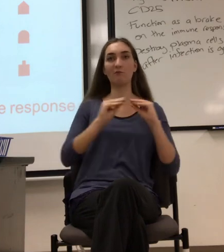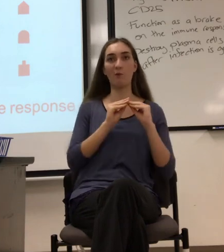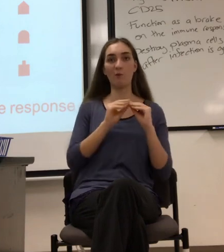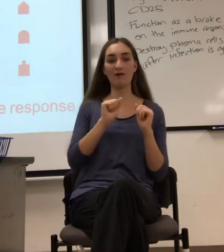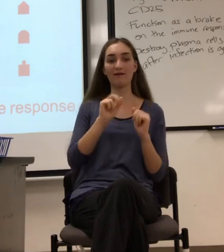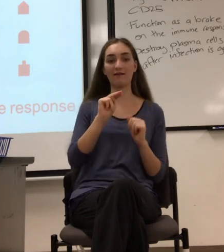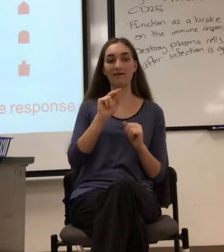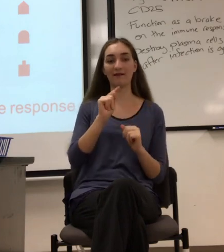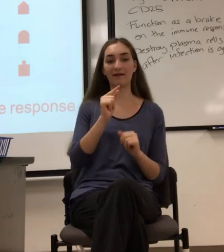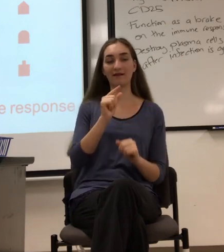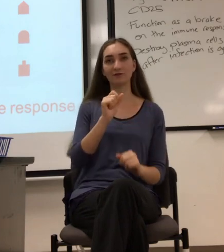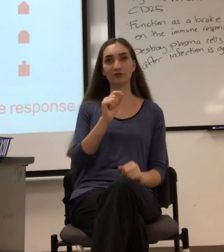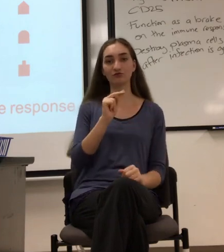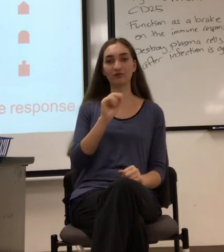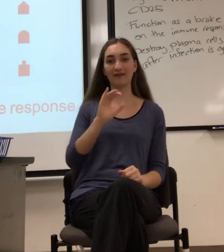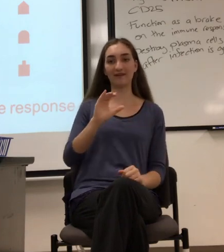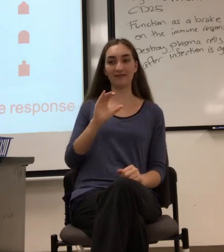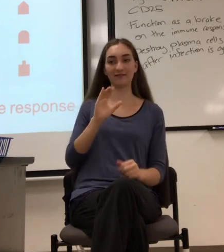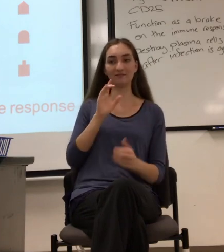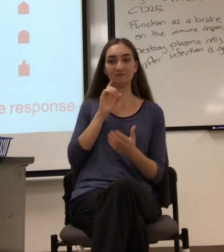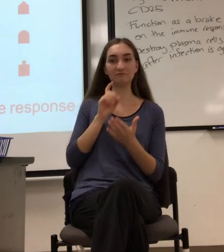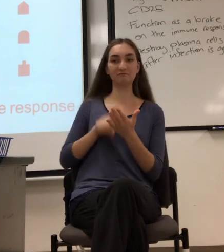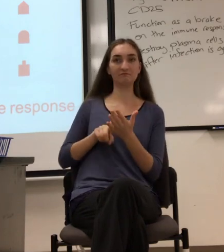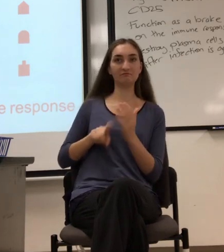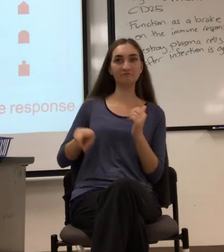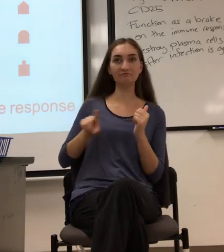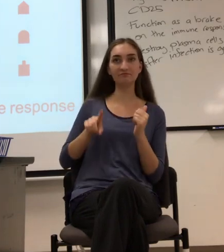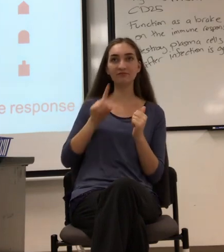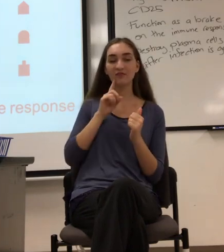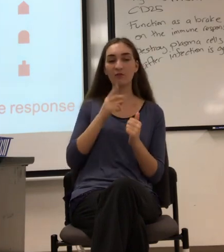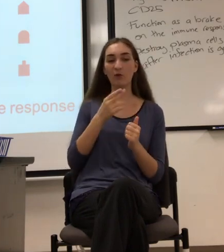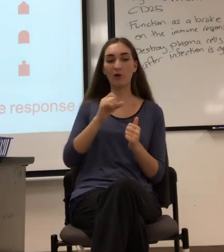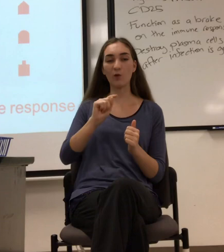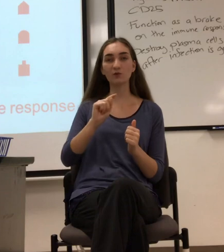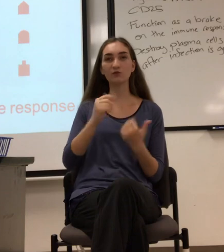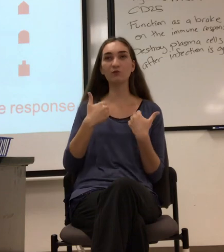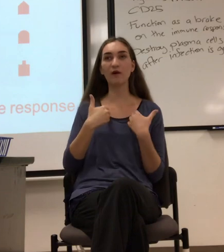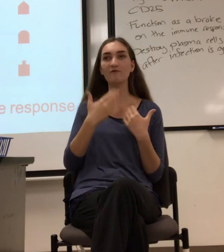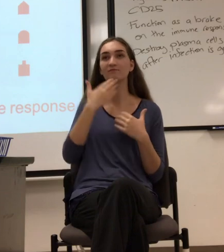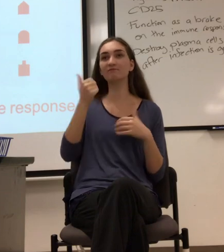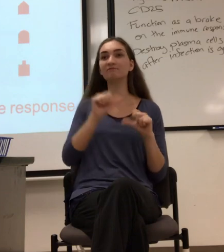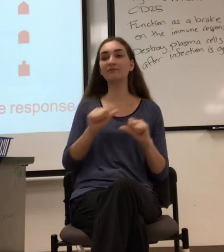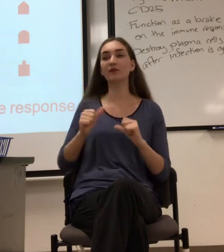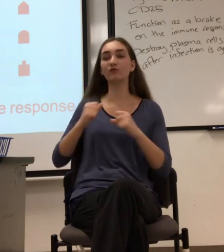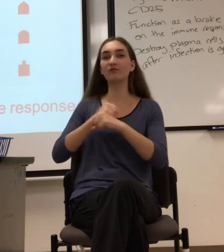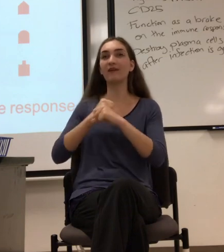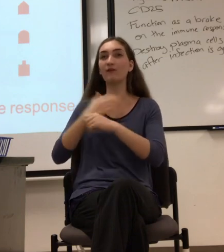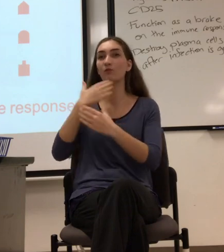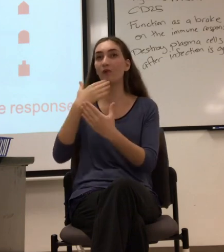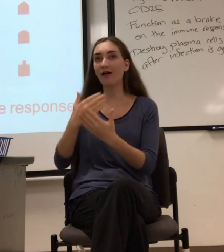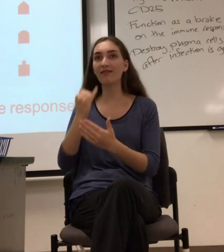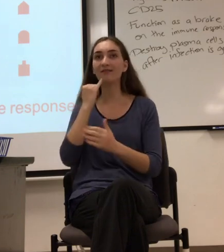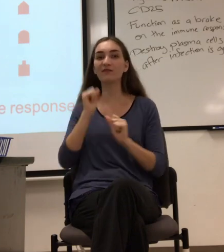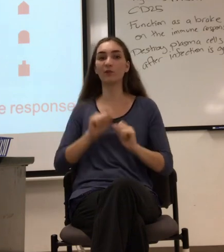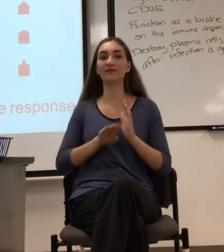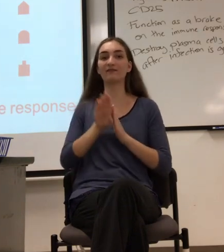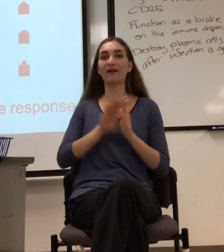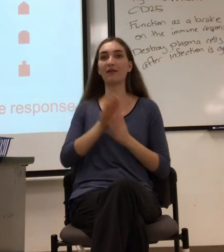host, and we have a more of a chance of fighting it well if you can develop three clones to fight